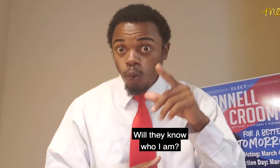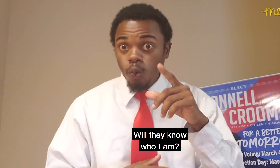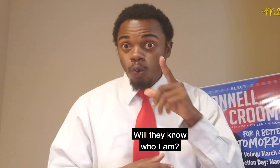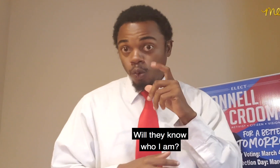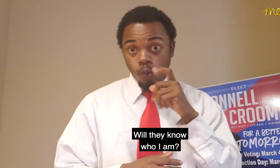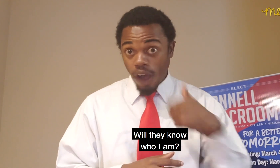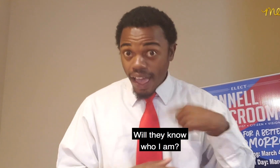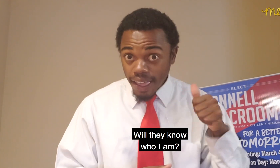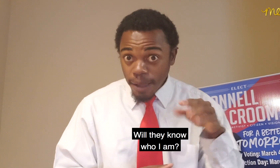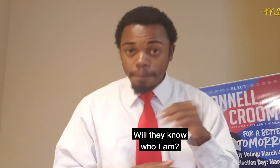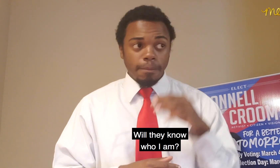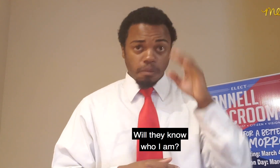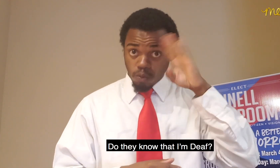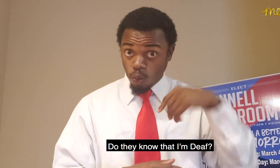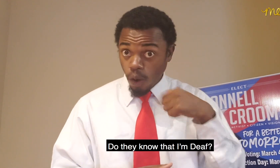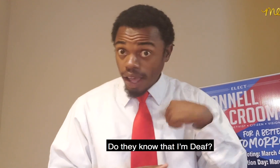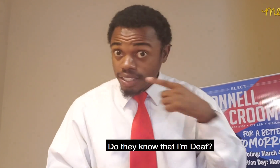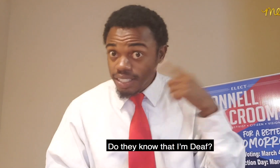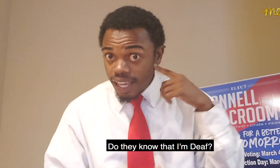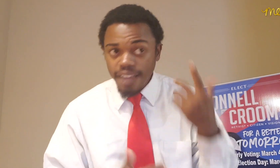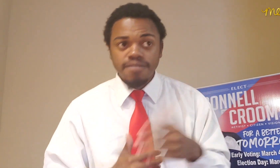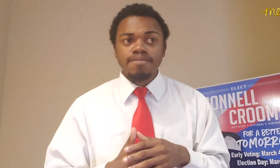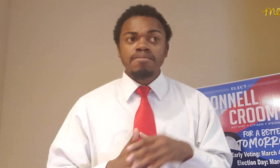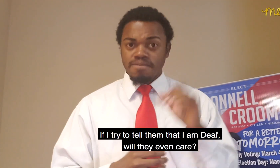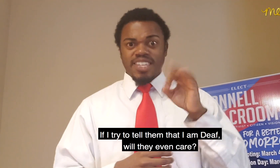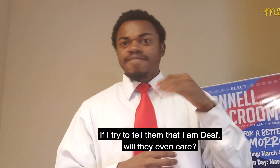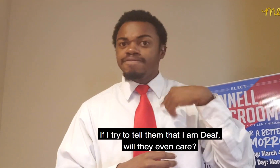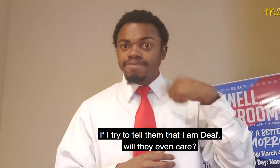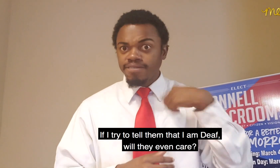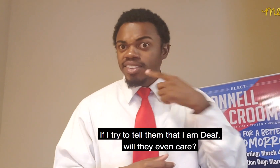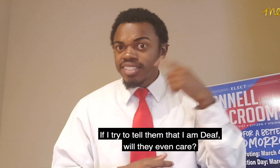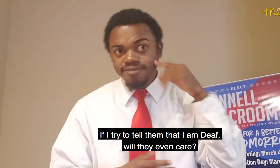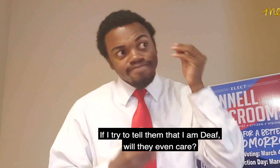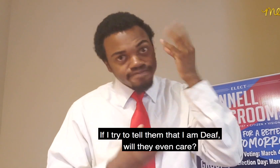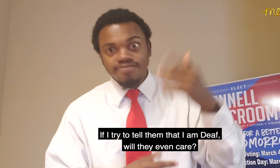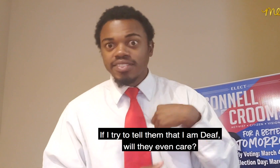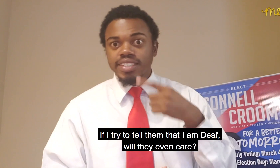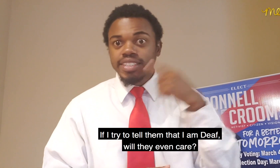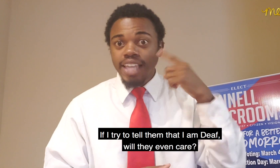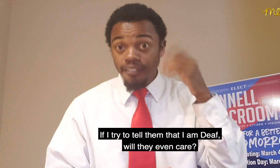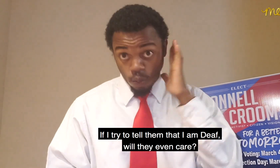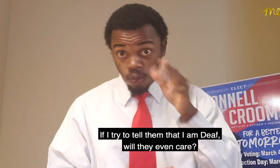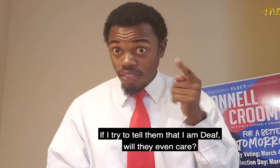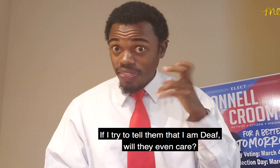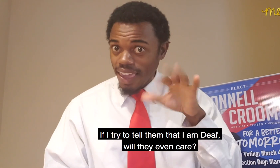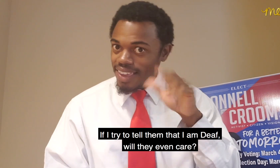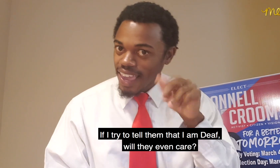Will they know who I am? Do they know that I'm deaf? If I try to tell them that I'm deaf, will they even